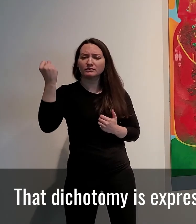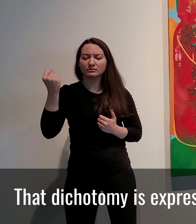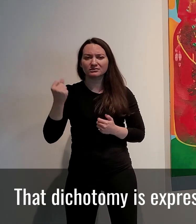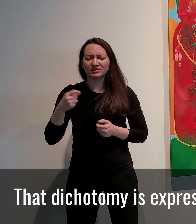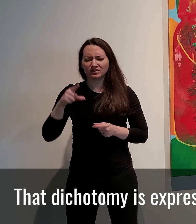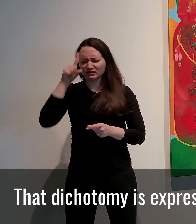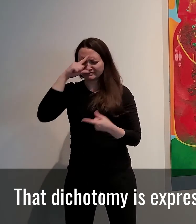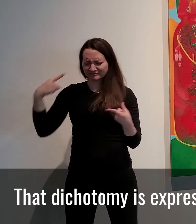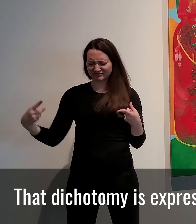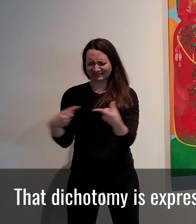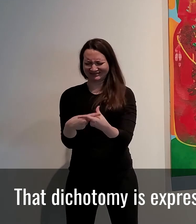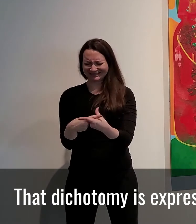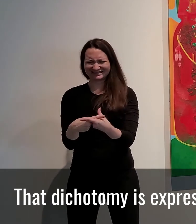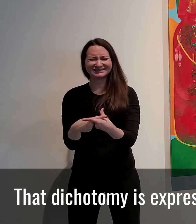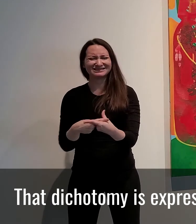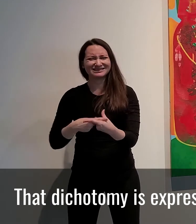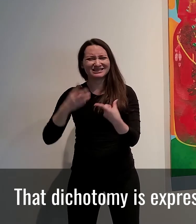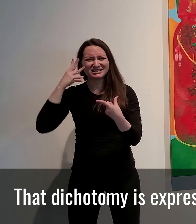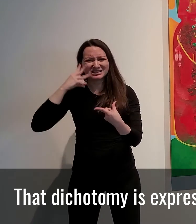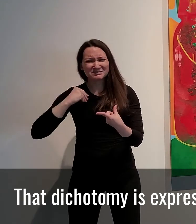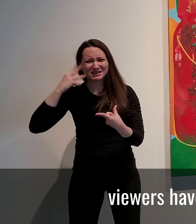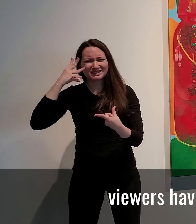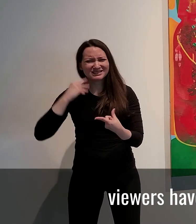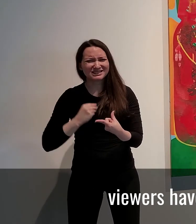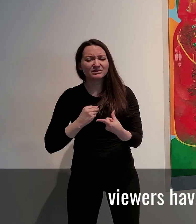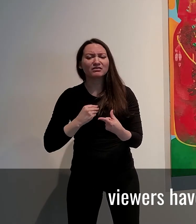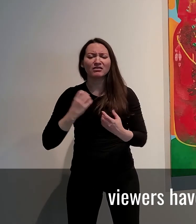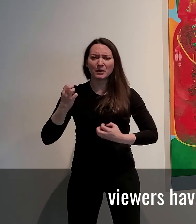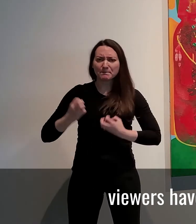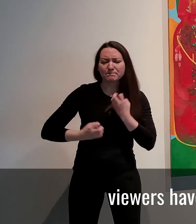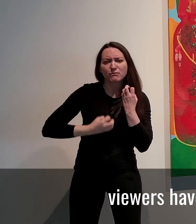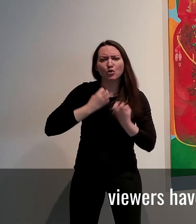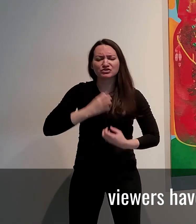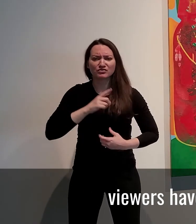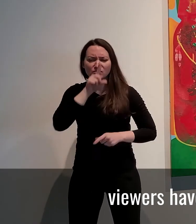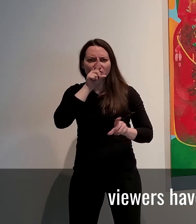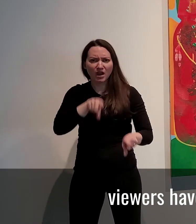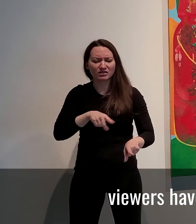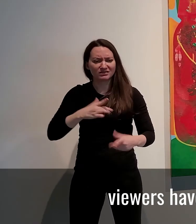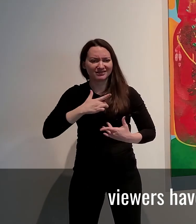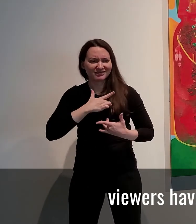is expressed in the emotional reactions viewers have to her paintings.